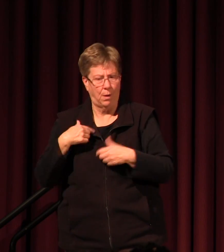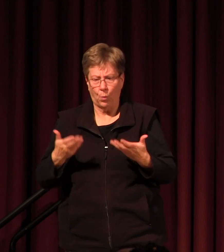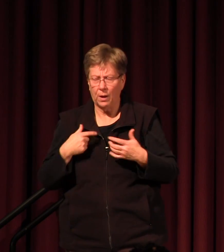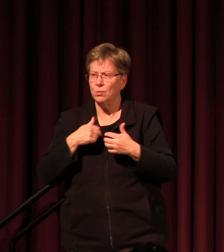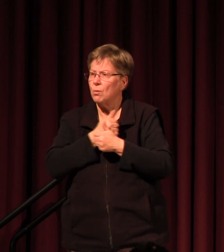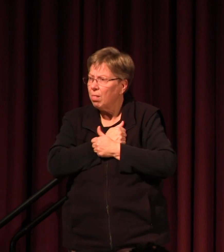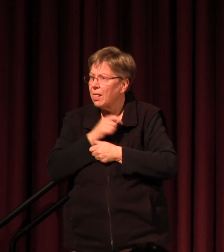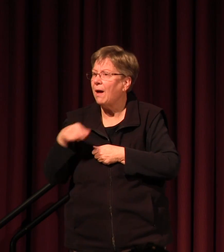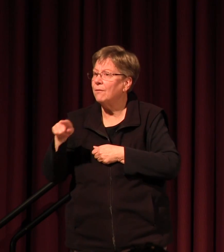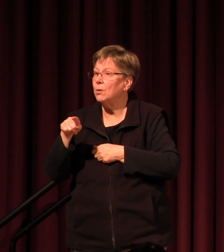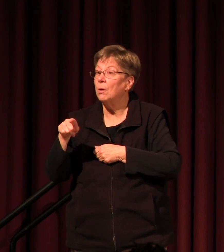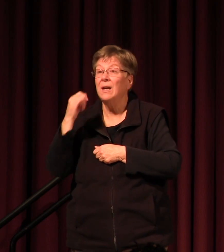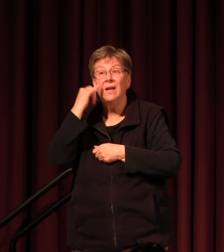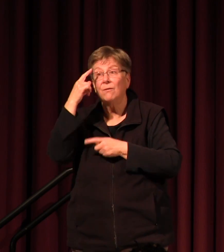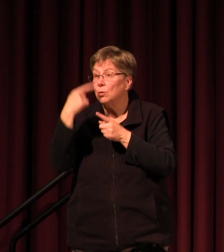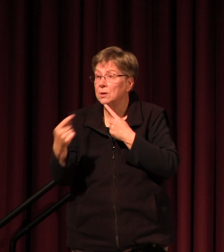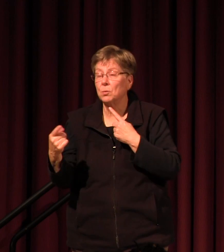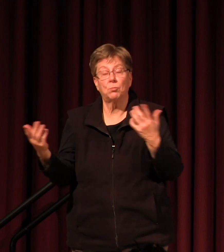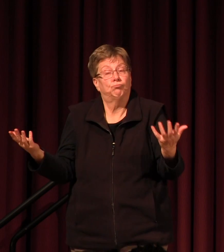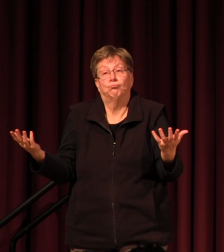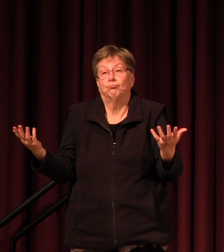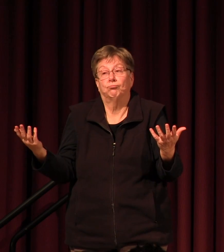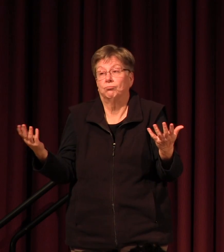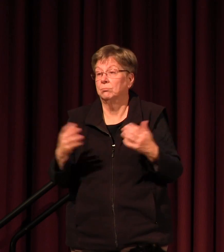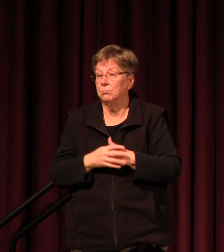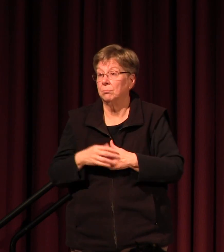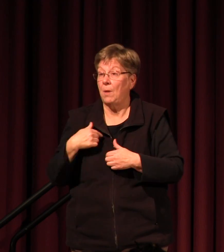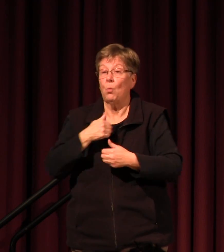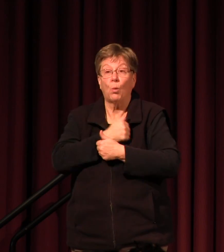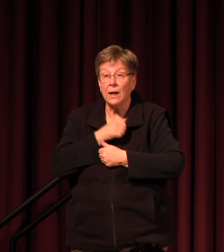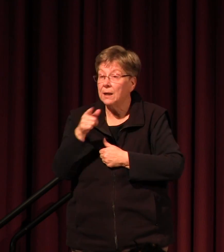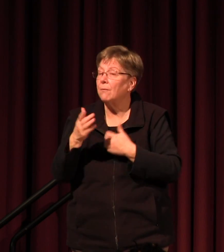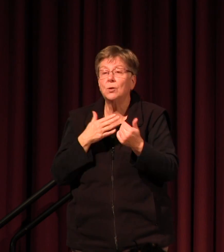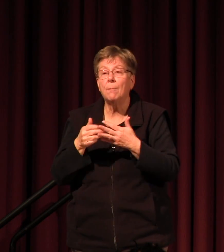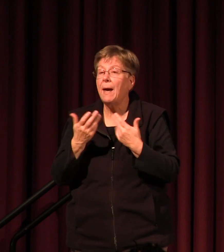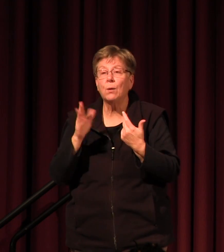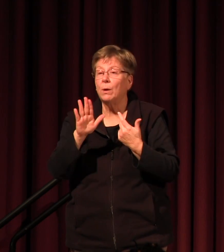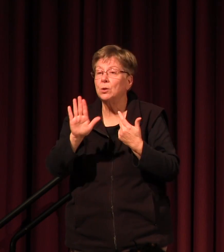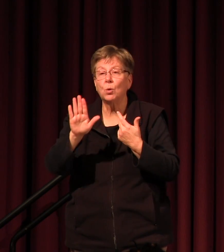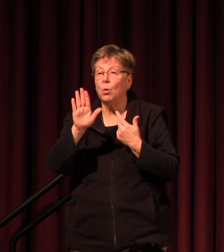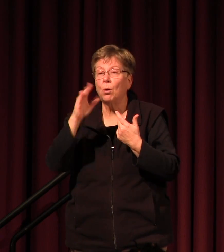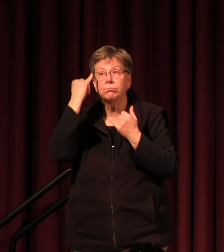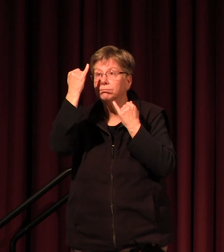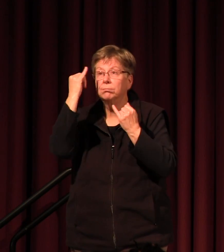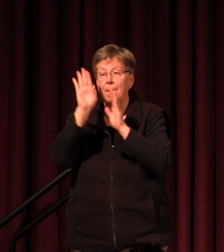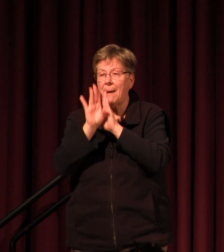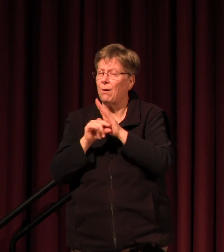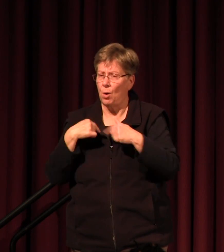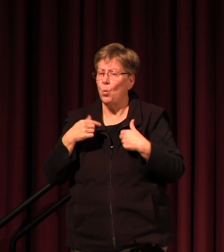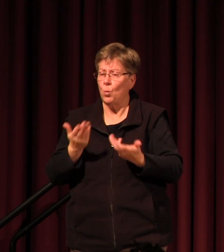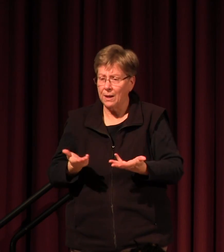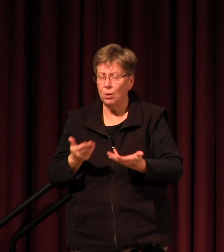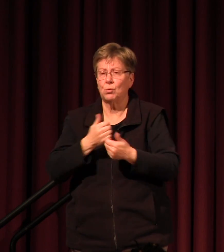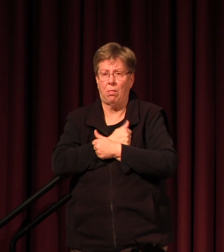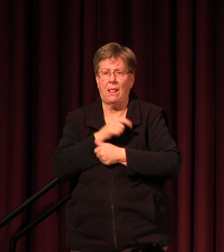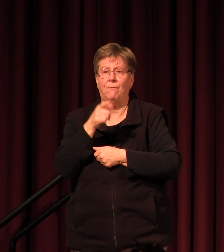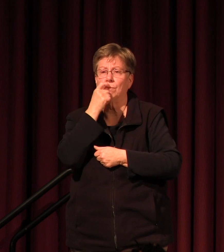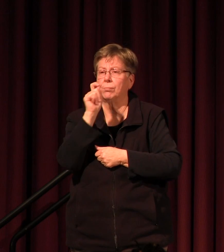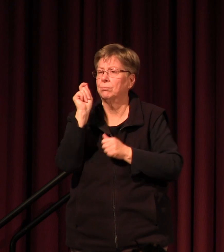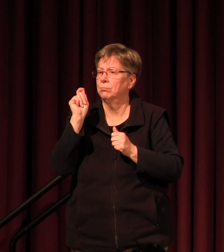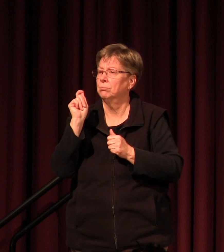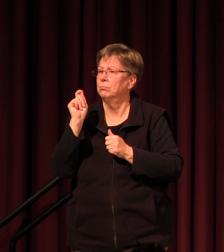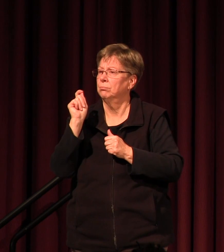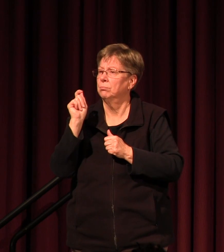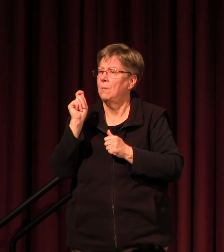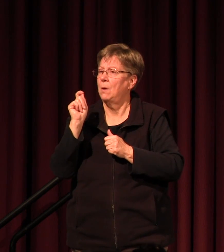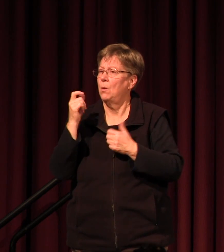We're here to love you if you disagree with me. We're here to love you no matter what your ideological background is. Like, we're here to love you. We're here to talk